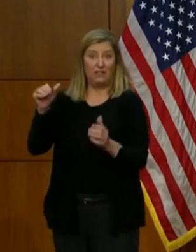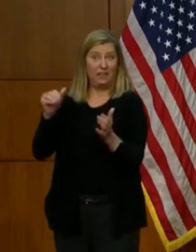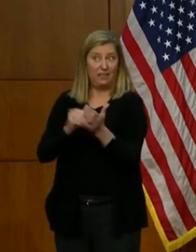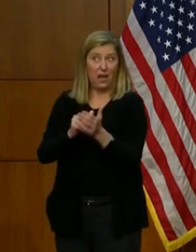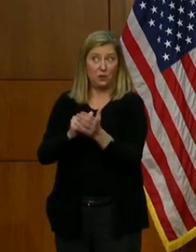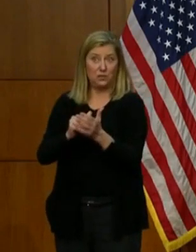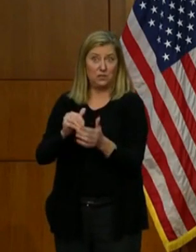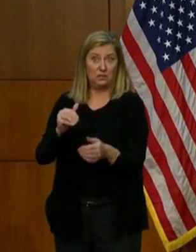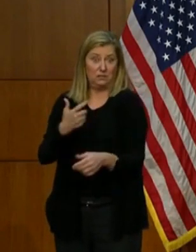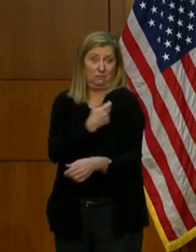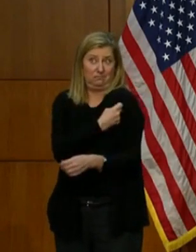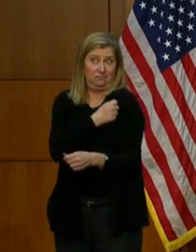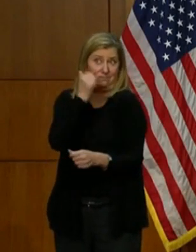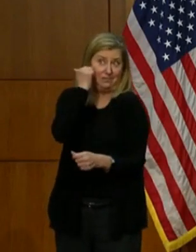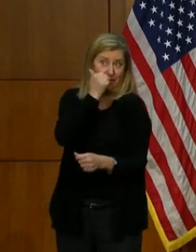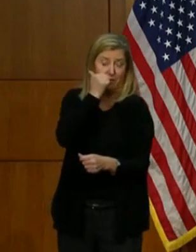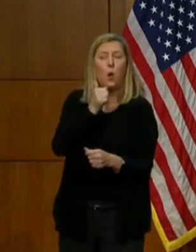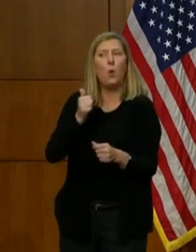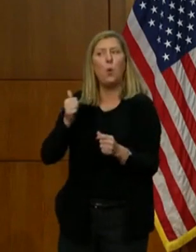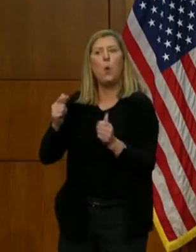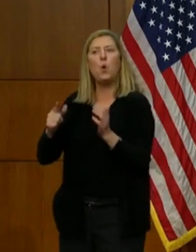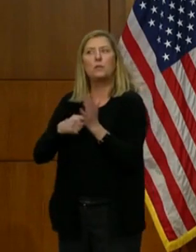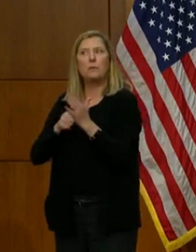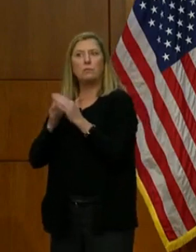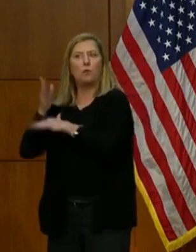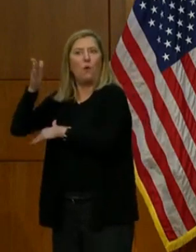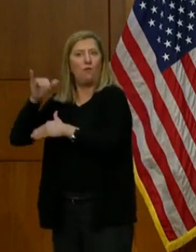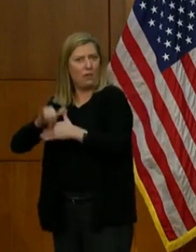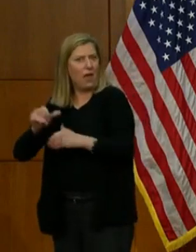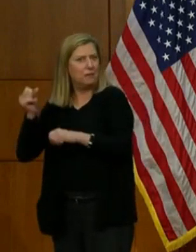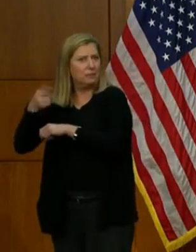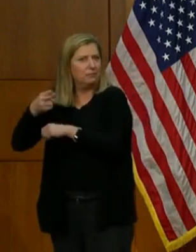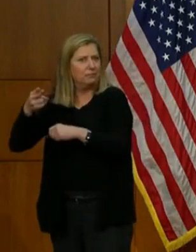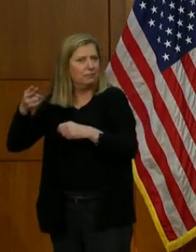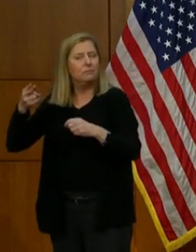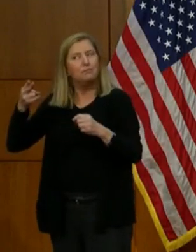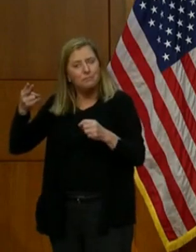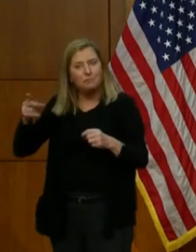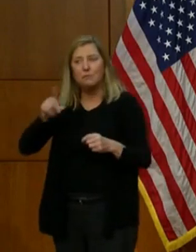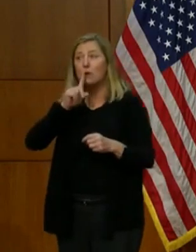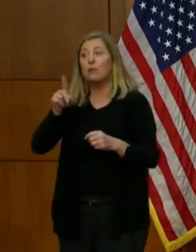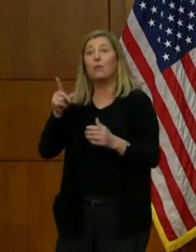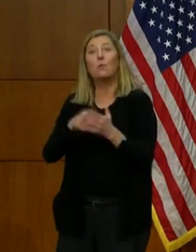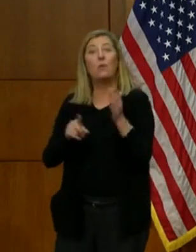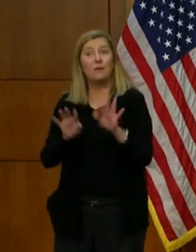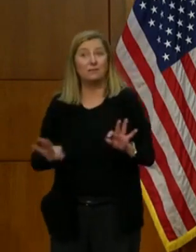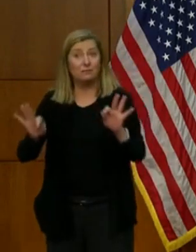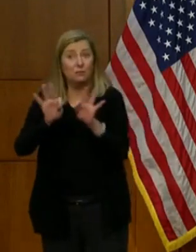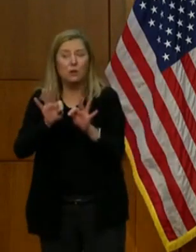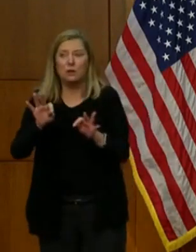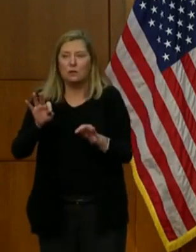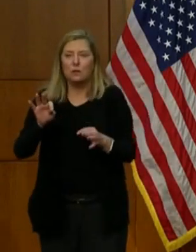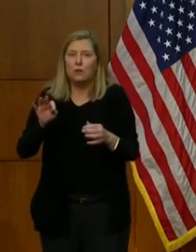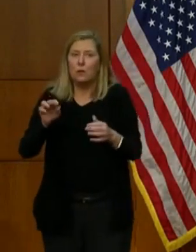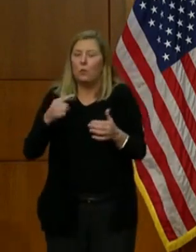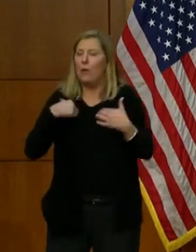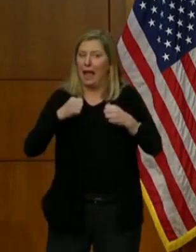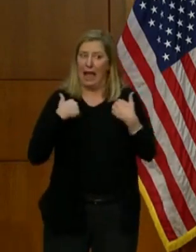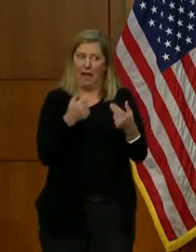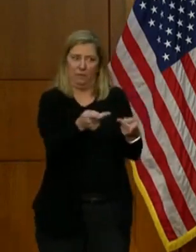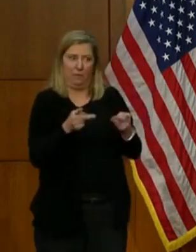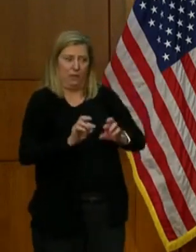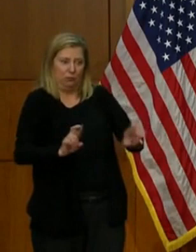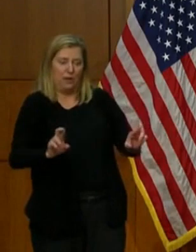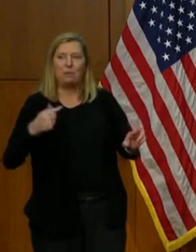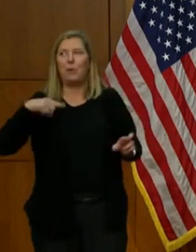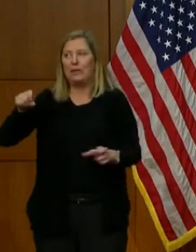exceeded 50,000 doses a day. So the capacity really just in the providers that we have on board, we can do this. We need the